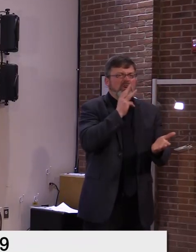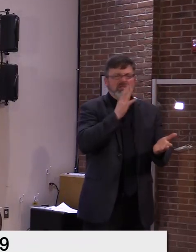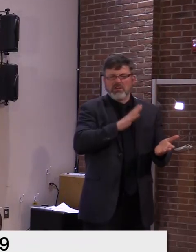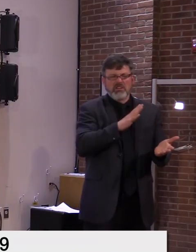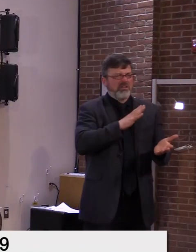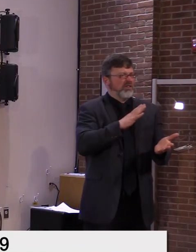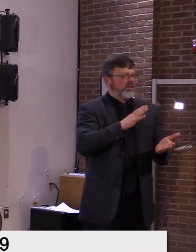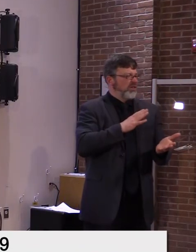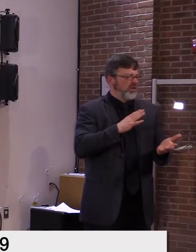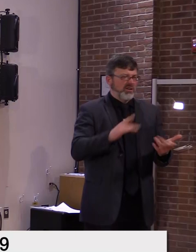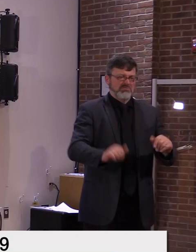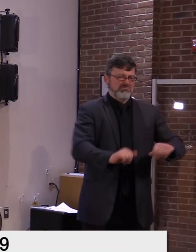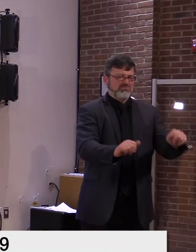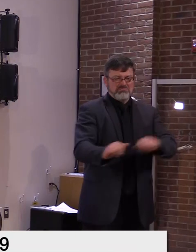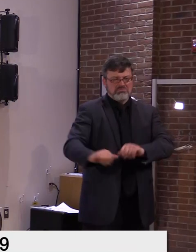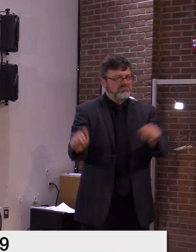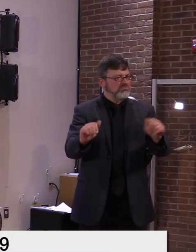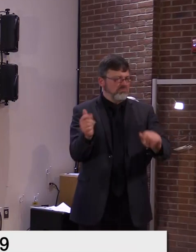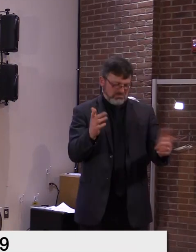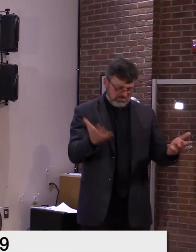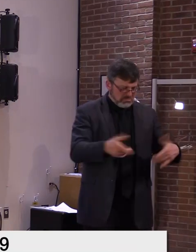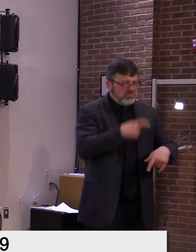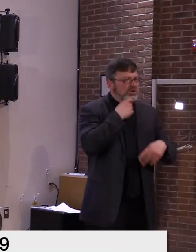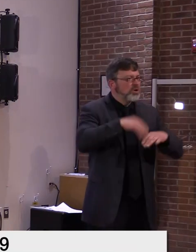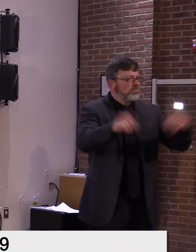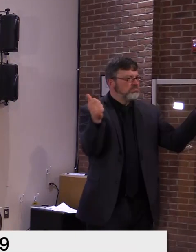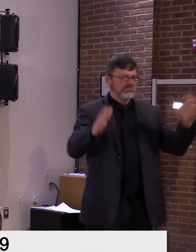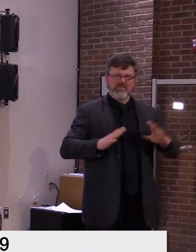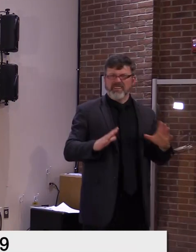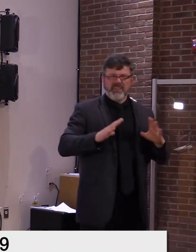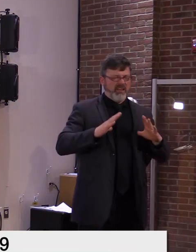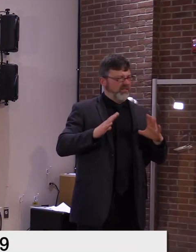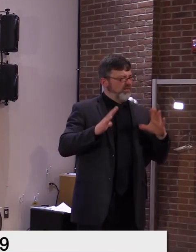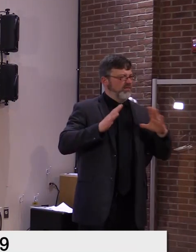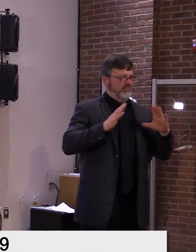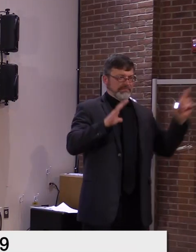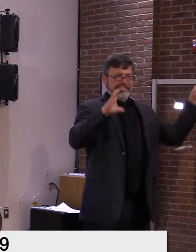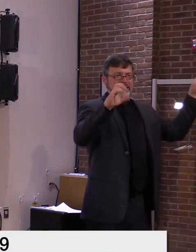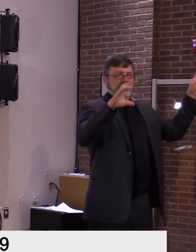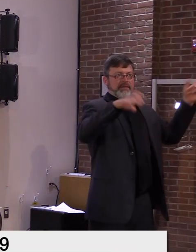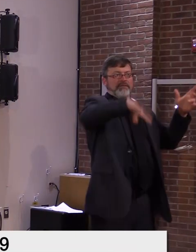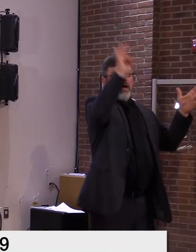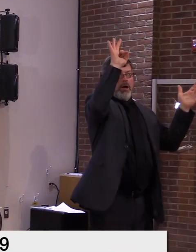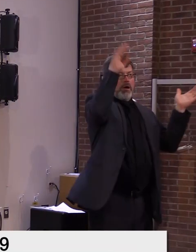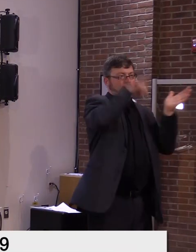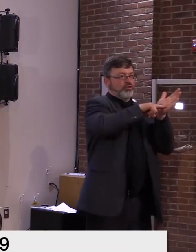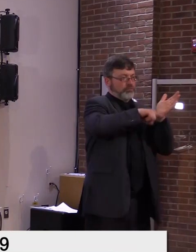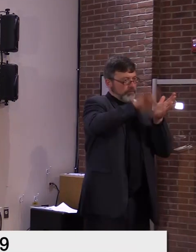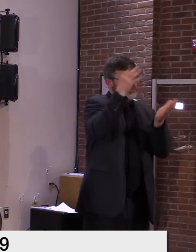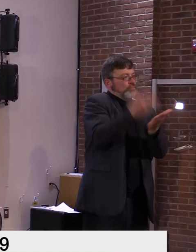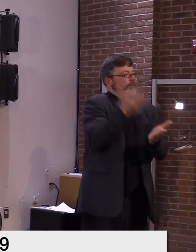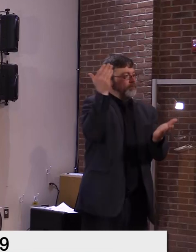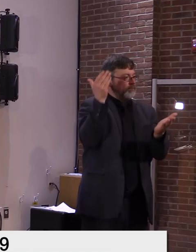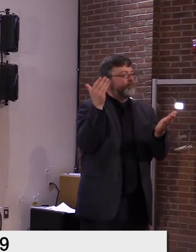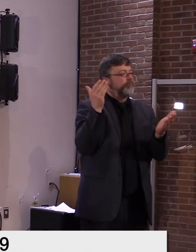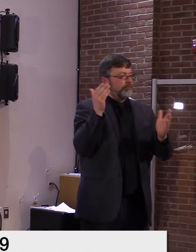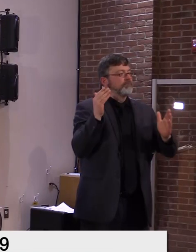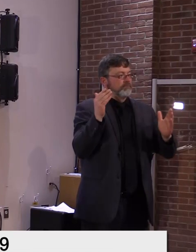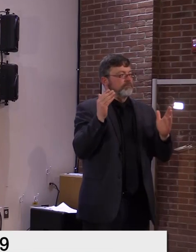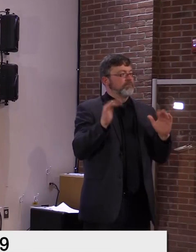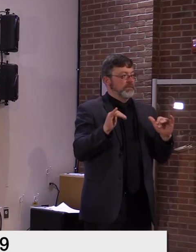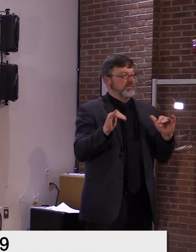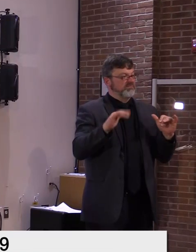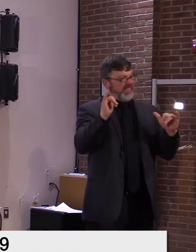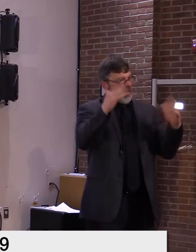the public health world do. But I hope in this unprecedented pandemic, you'll join me in recognizing the incredibly hard work of